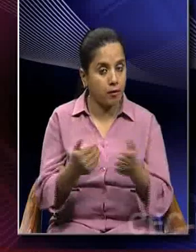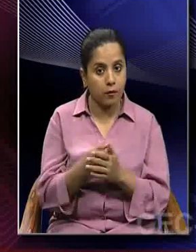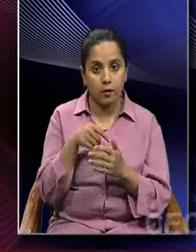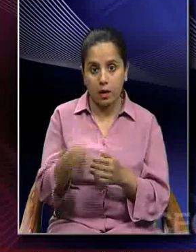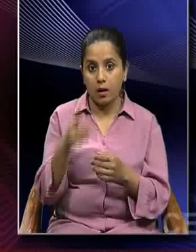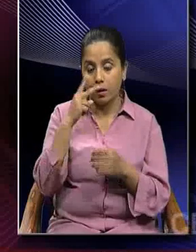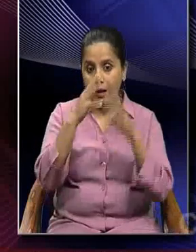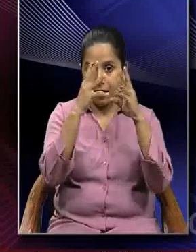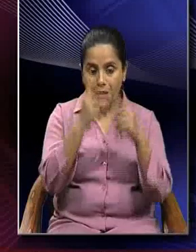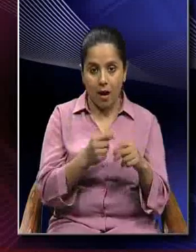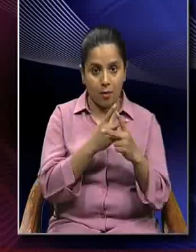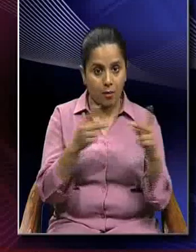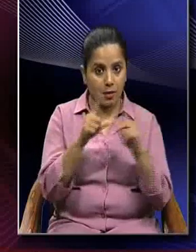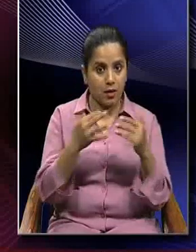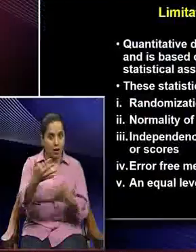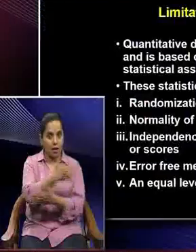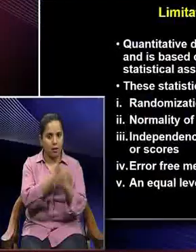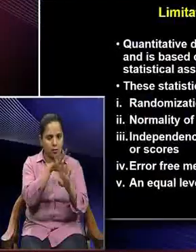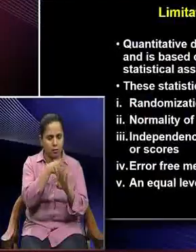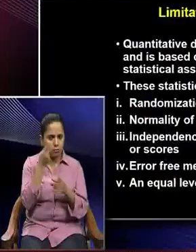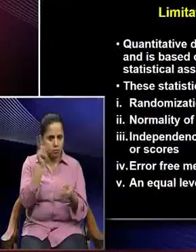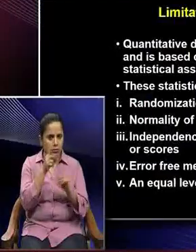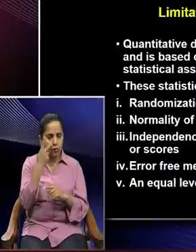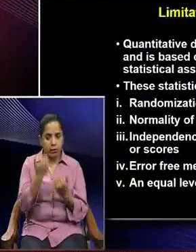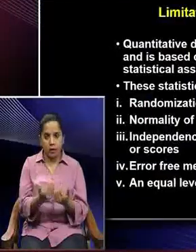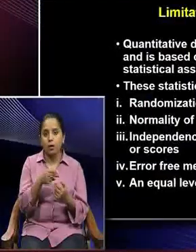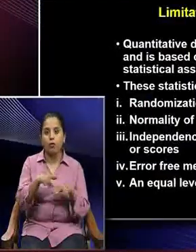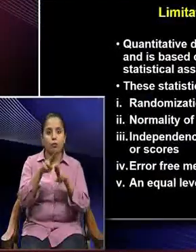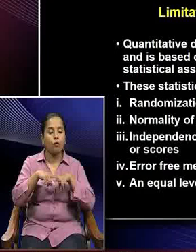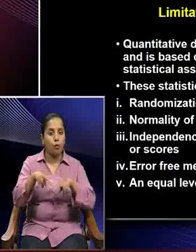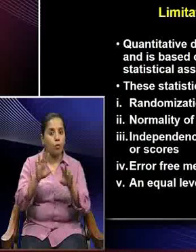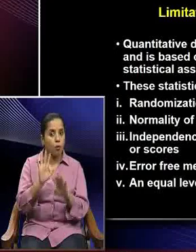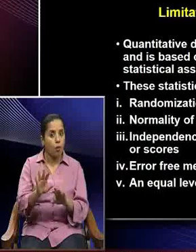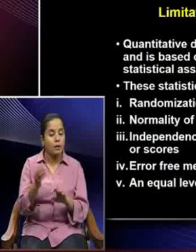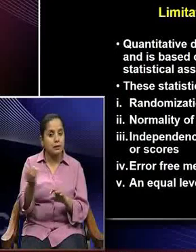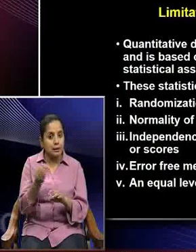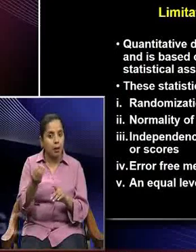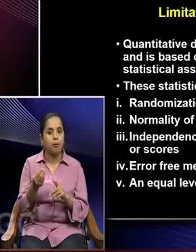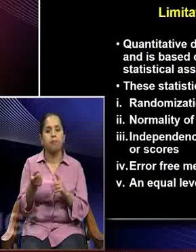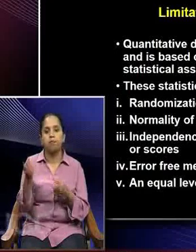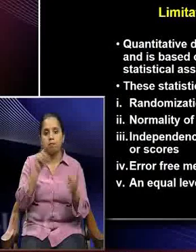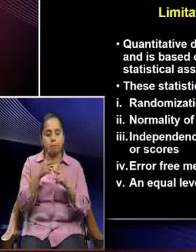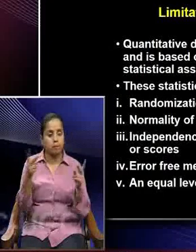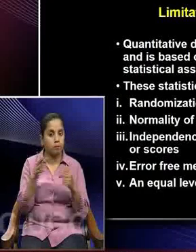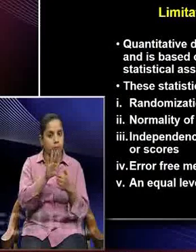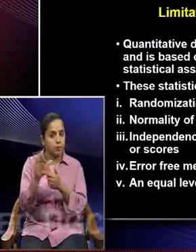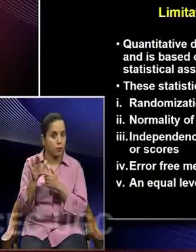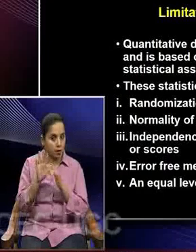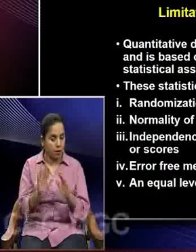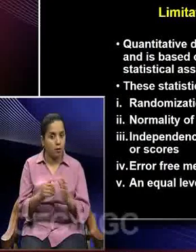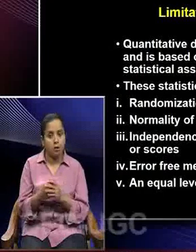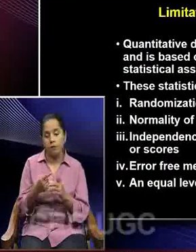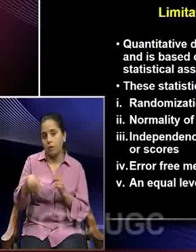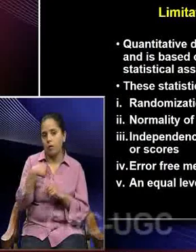quantitative data is statistically analyzed and is based on the fulfillment of certain statistical assumptions, we